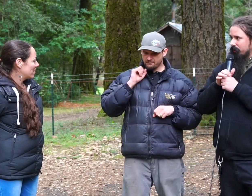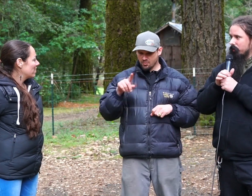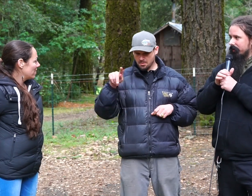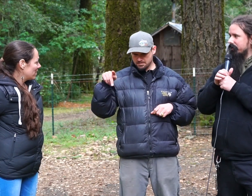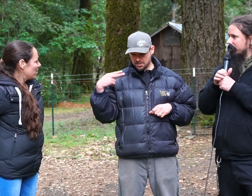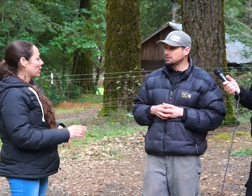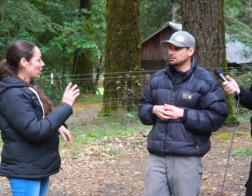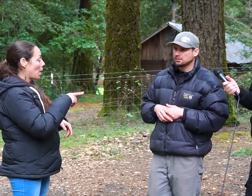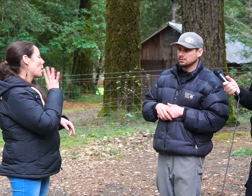the fish waste